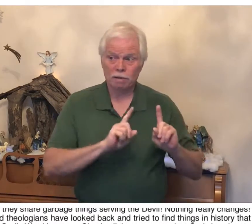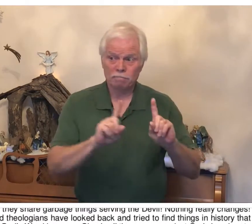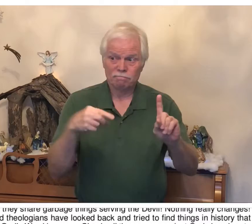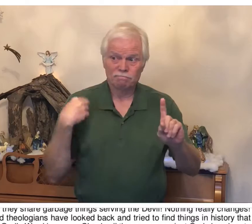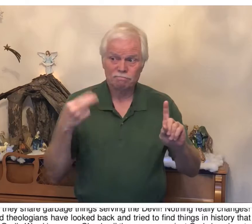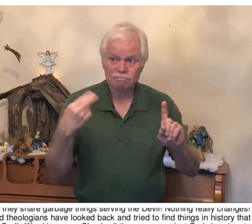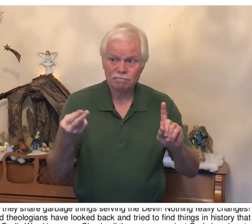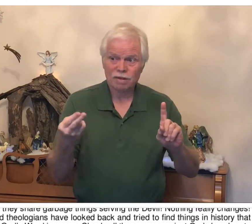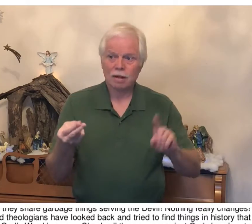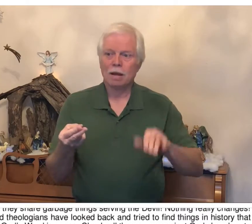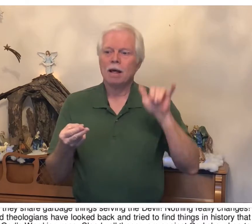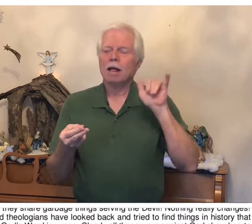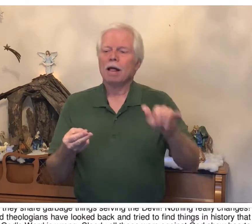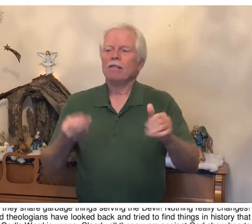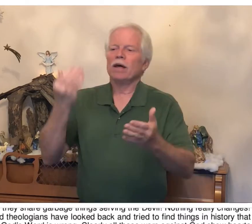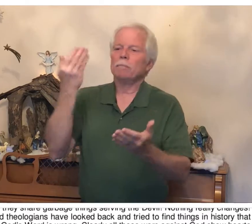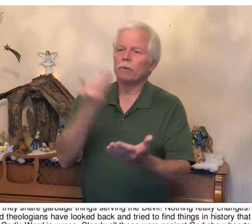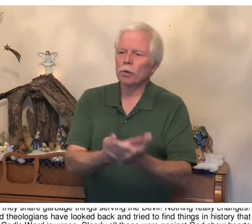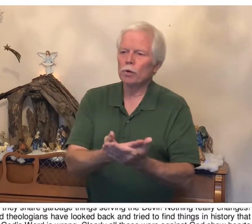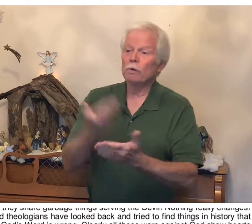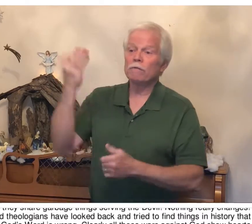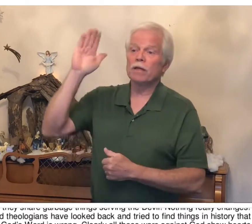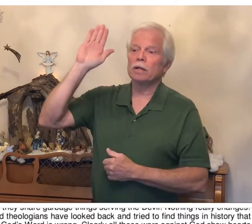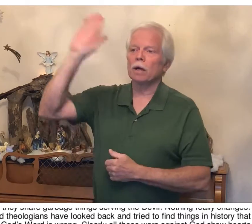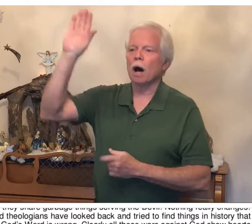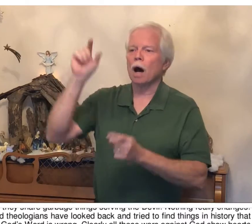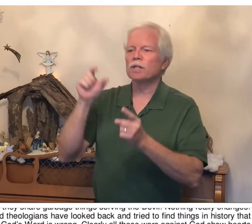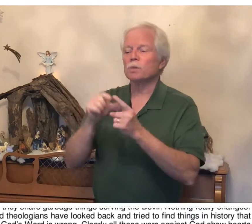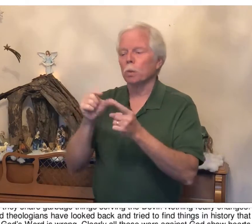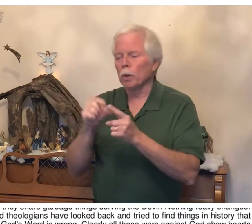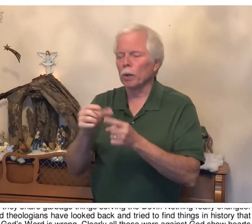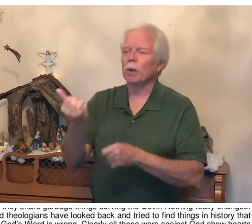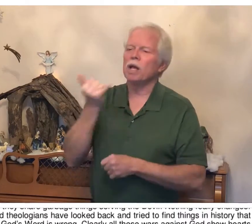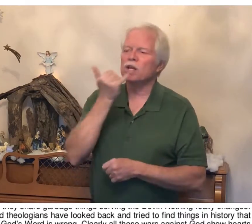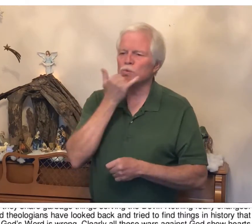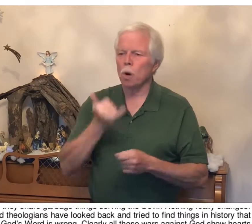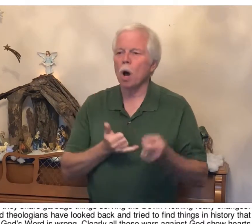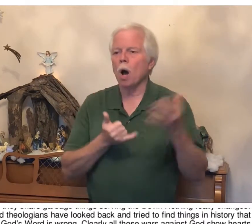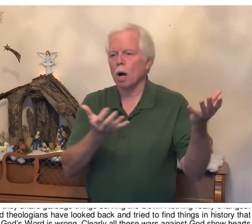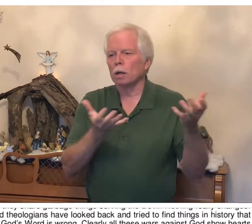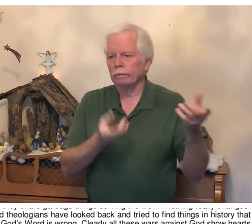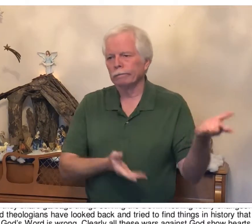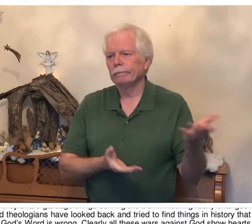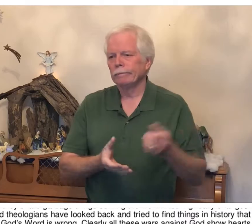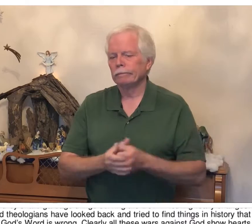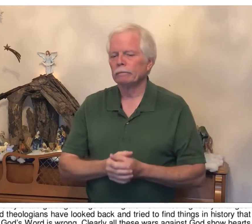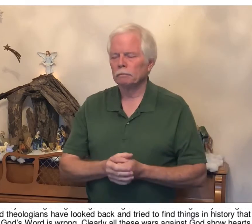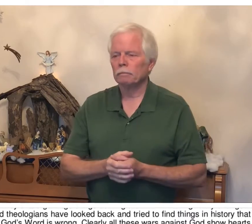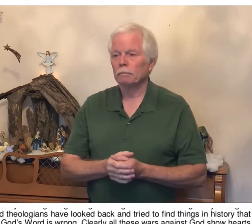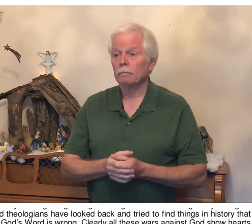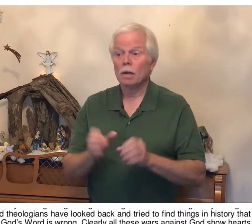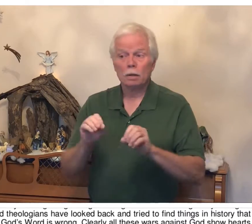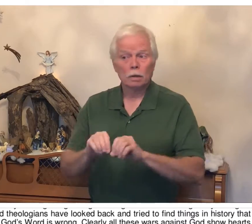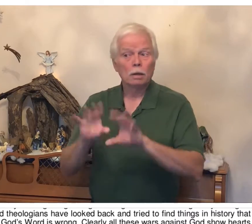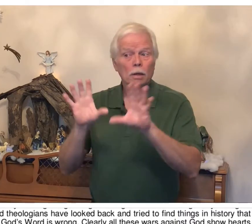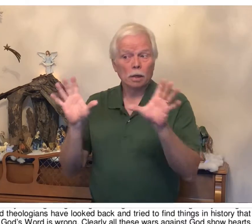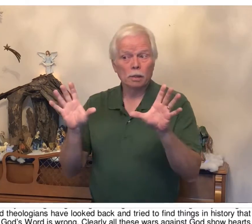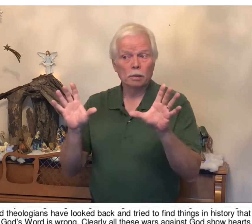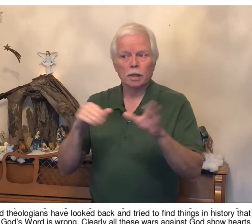that prove that God's word is wrong. Clearly,